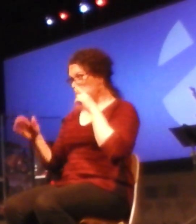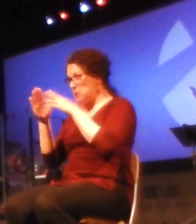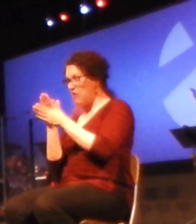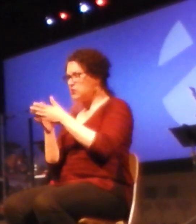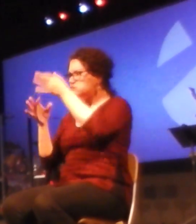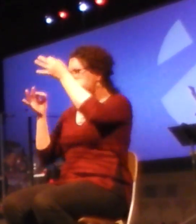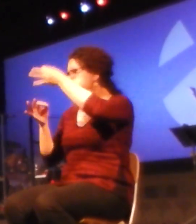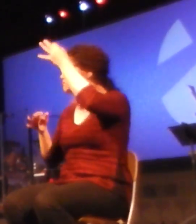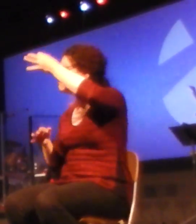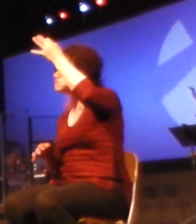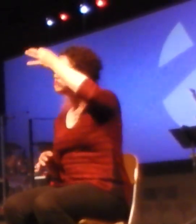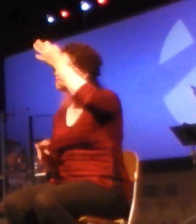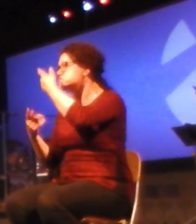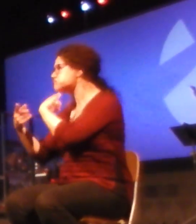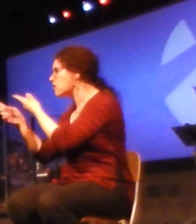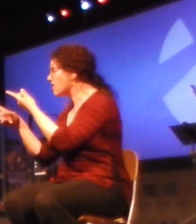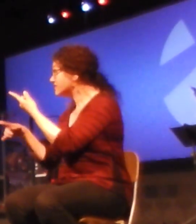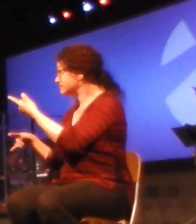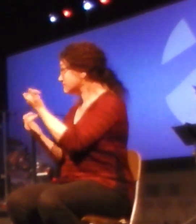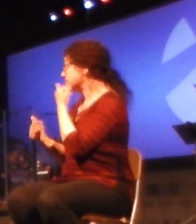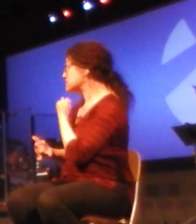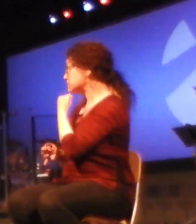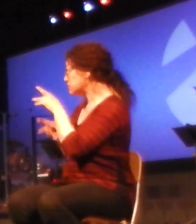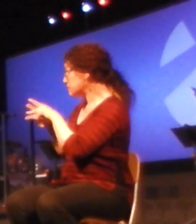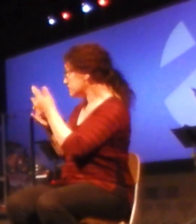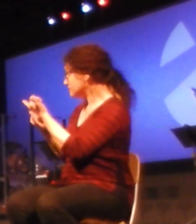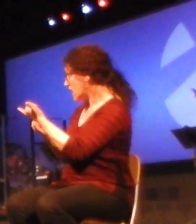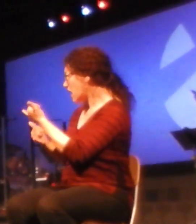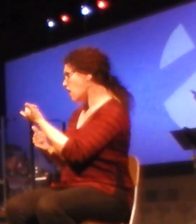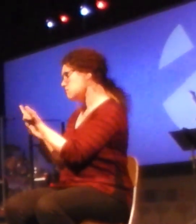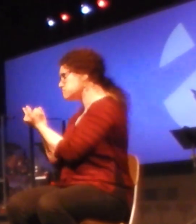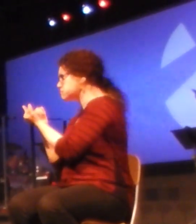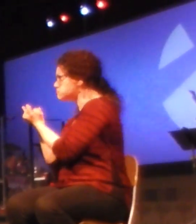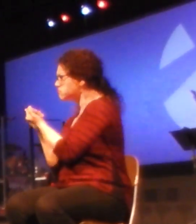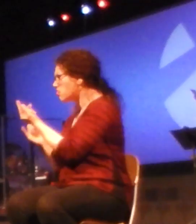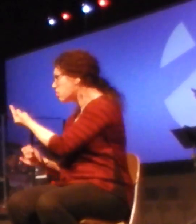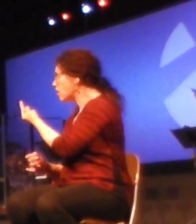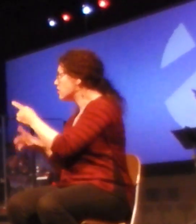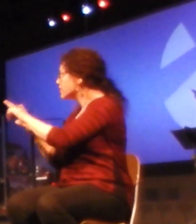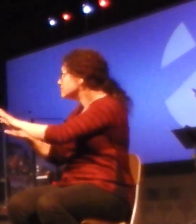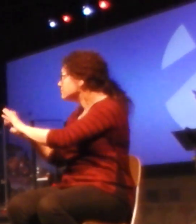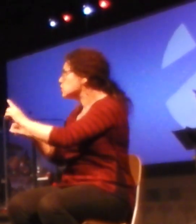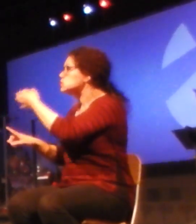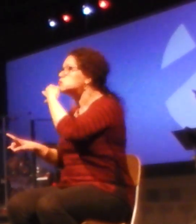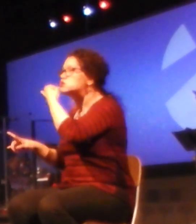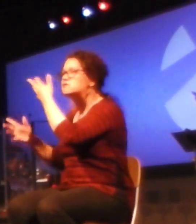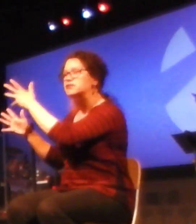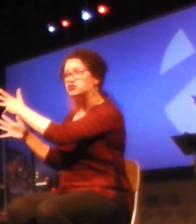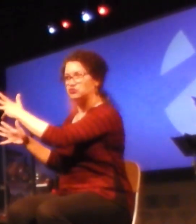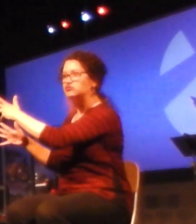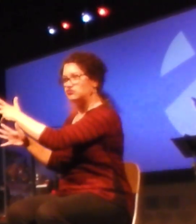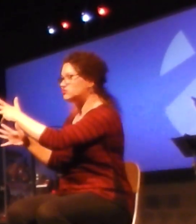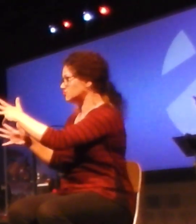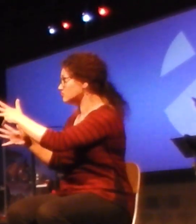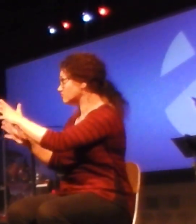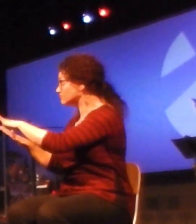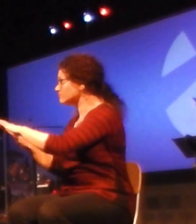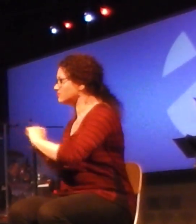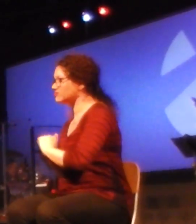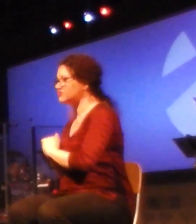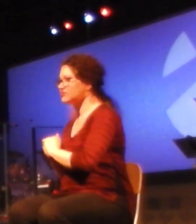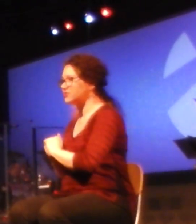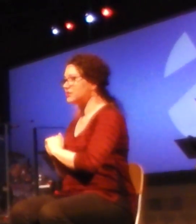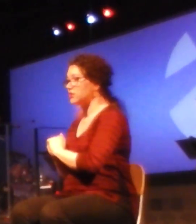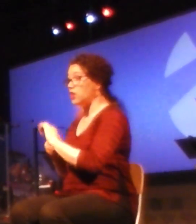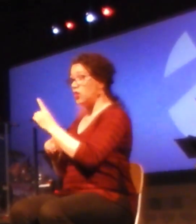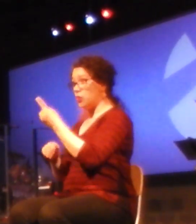is, hey, you're in exile, we're in exile here, but the exile is going to end soon. In one case, one